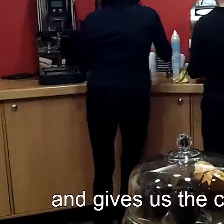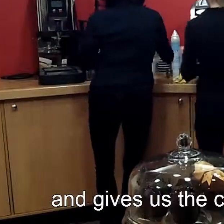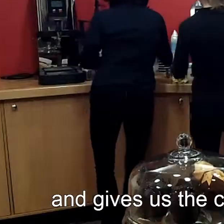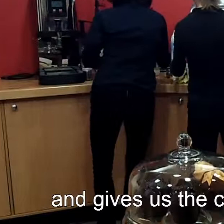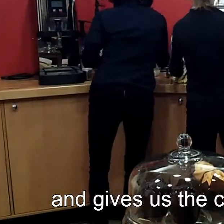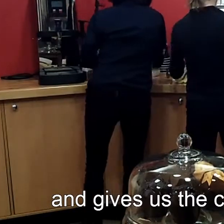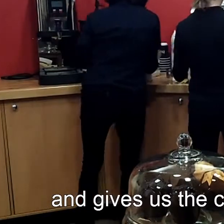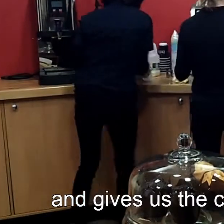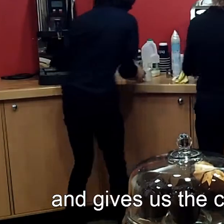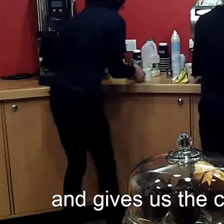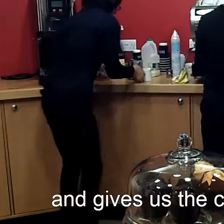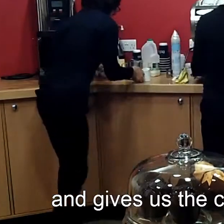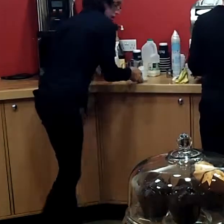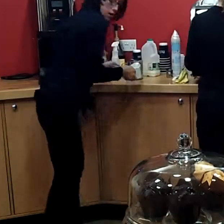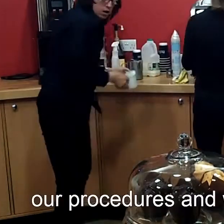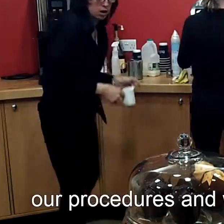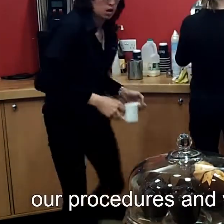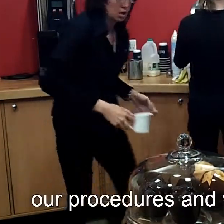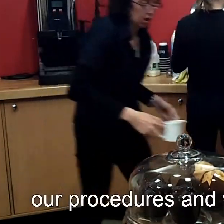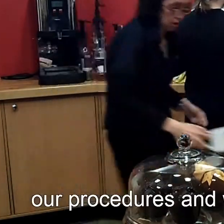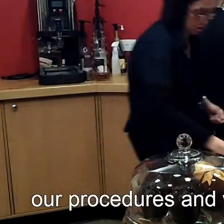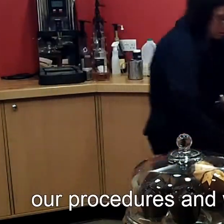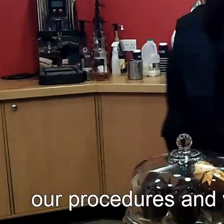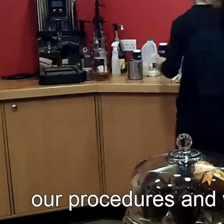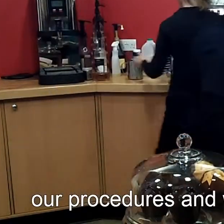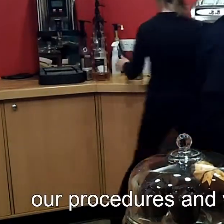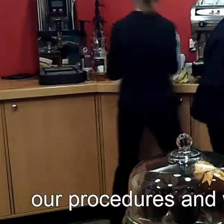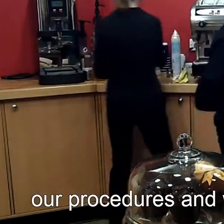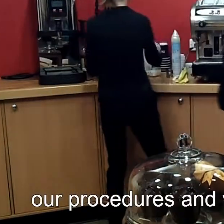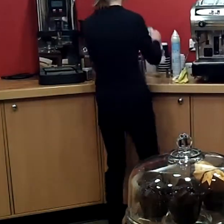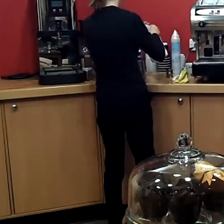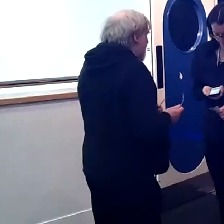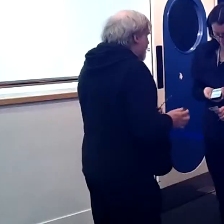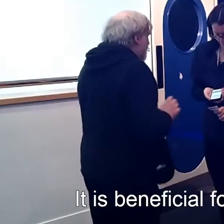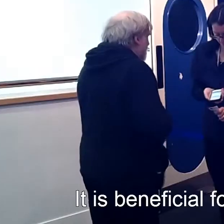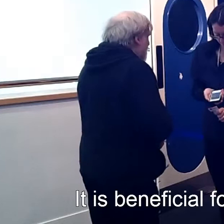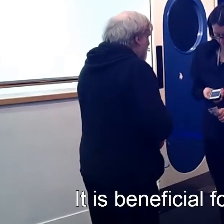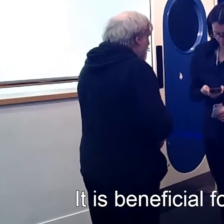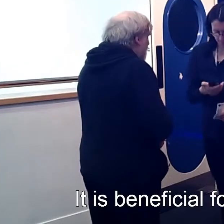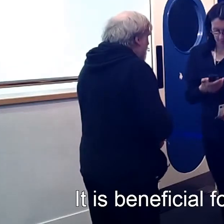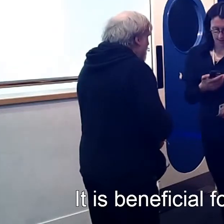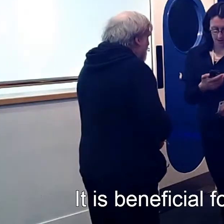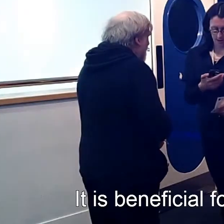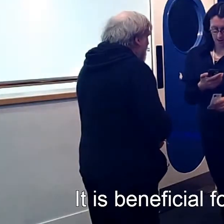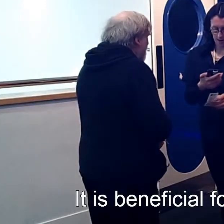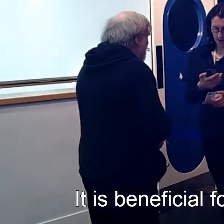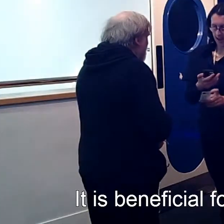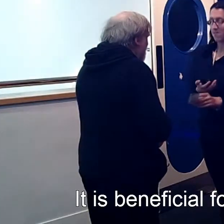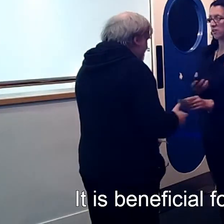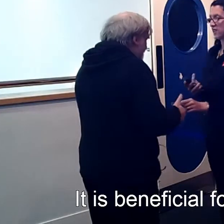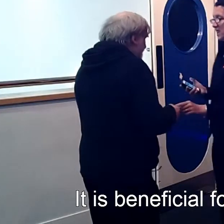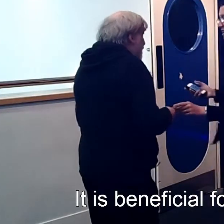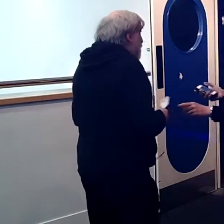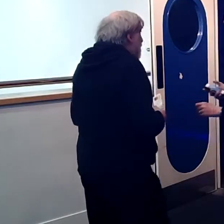and actually see what our procedures and our working practices are like, and see if we can adjust them as well. So it's beneficial for